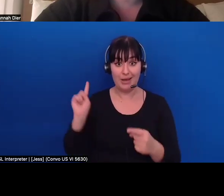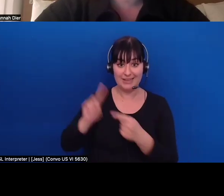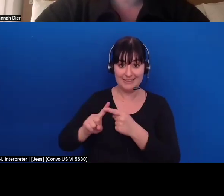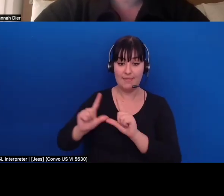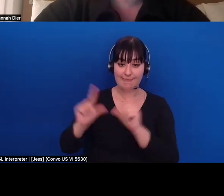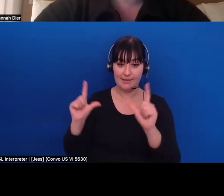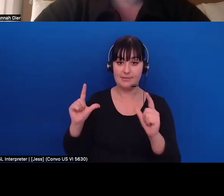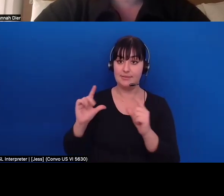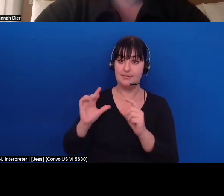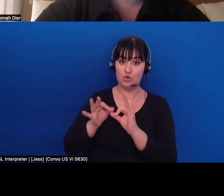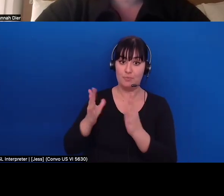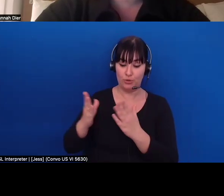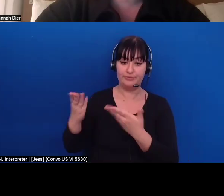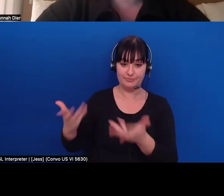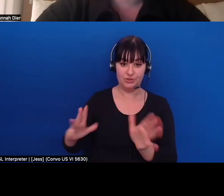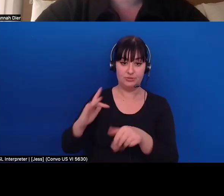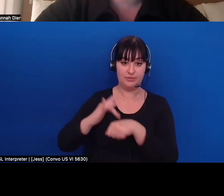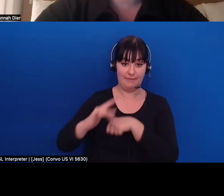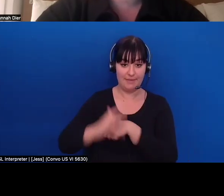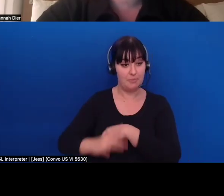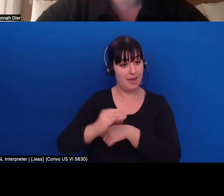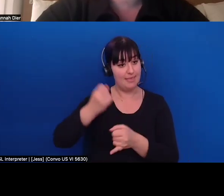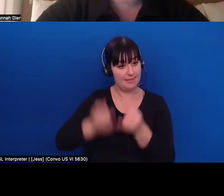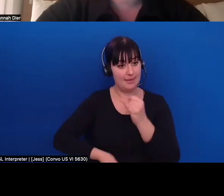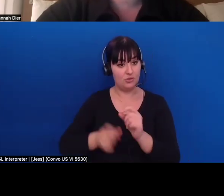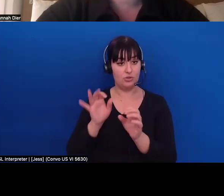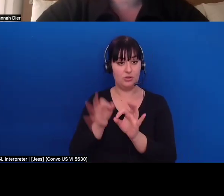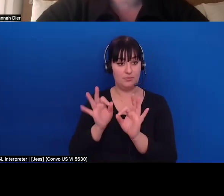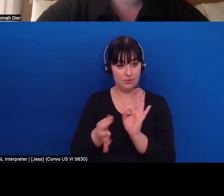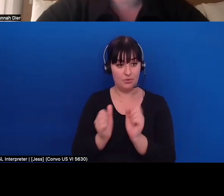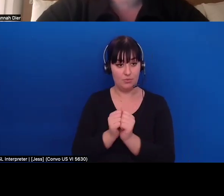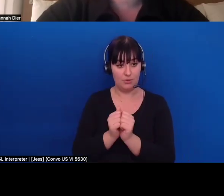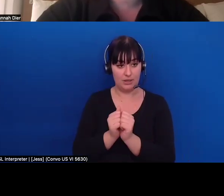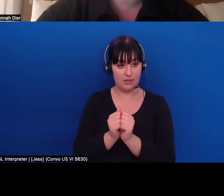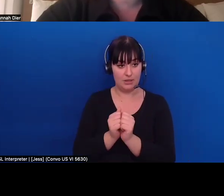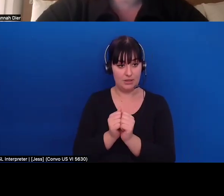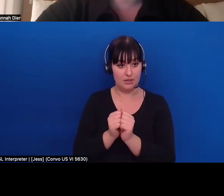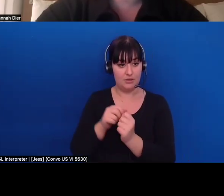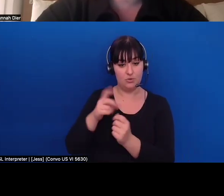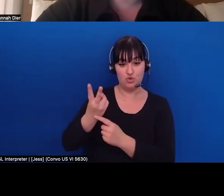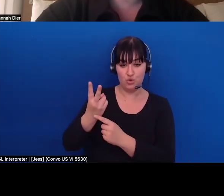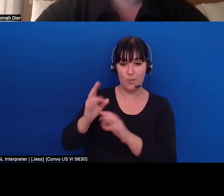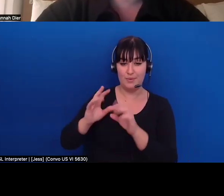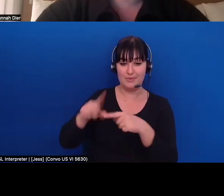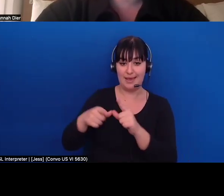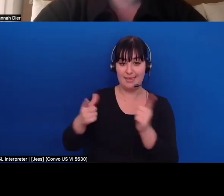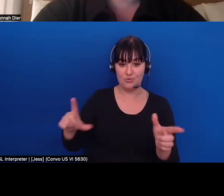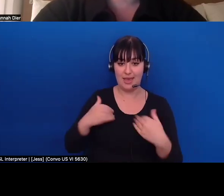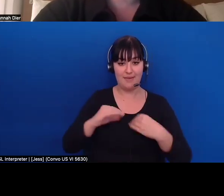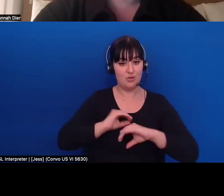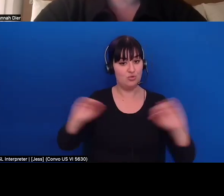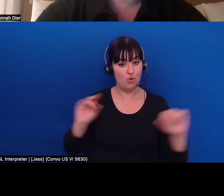is available. And last, interpretation between a pair of sign languages for which there is no national or